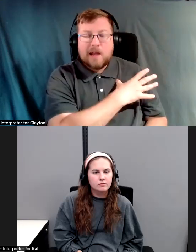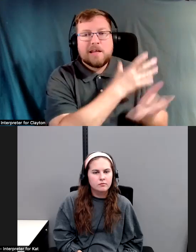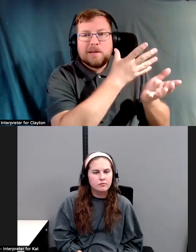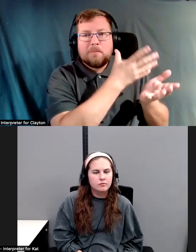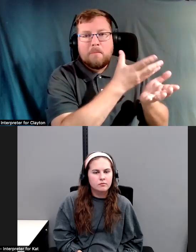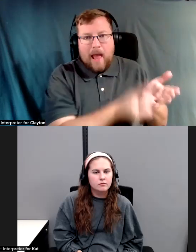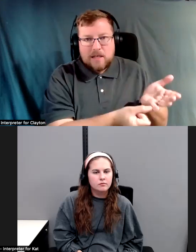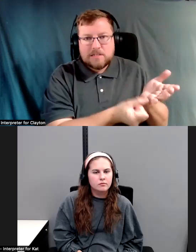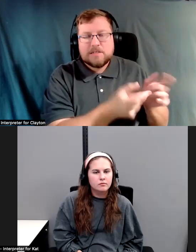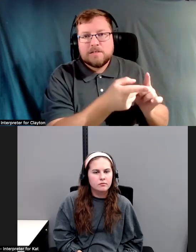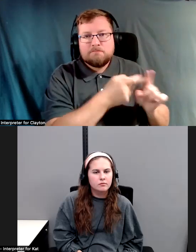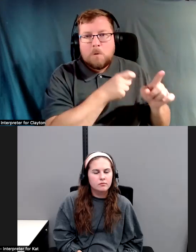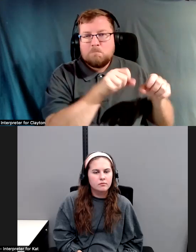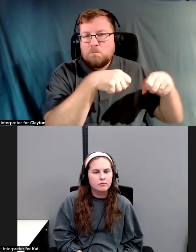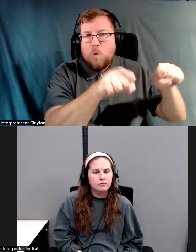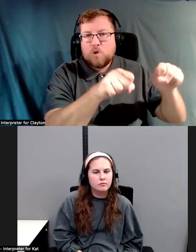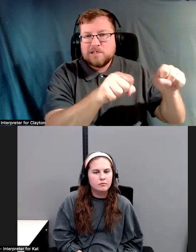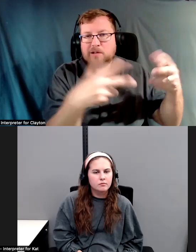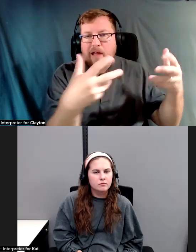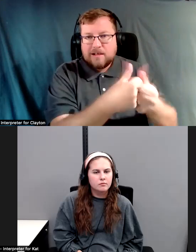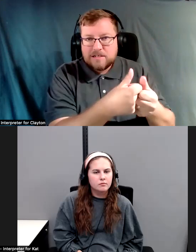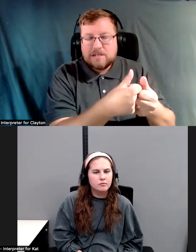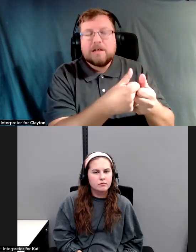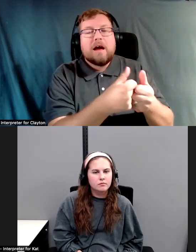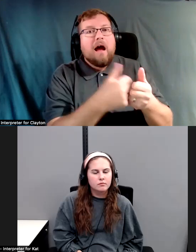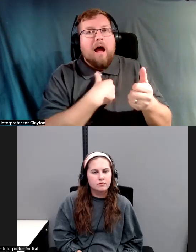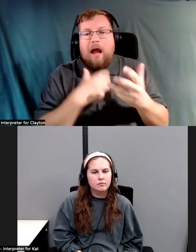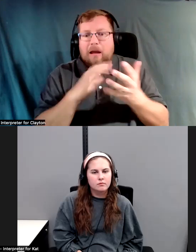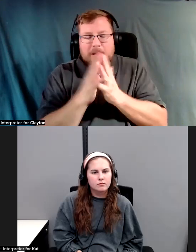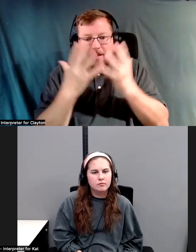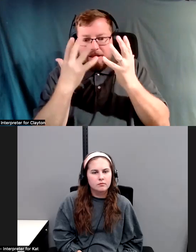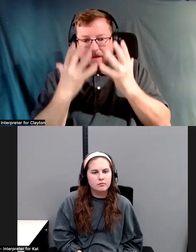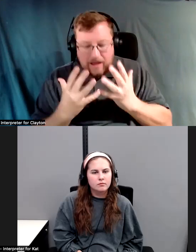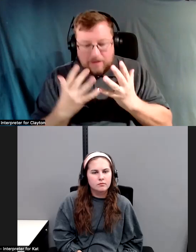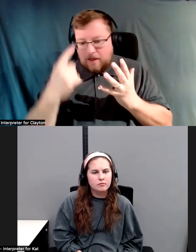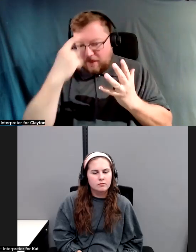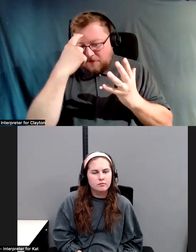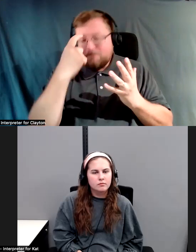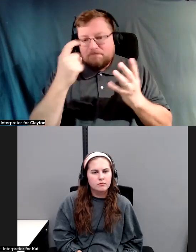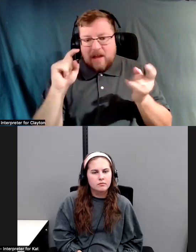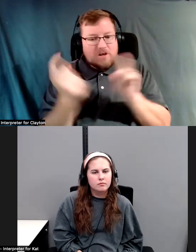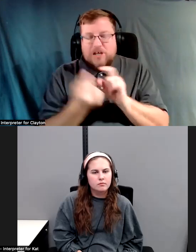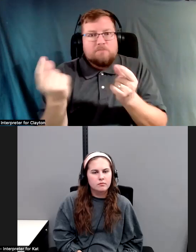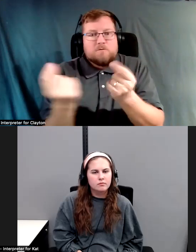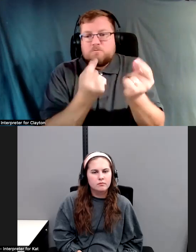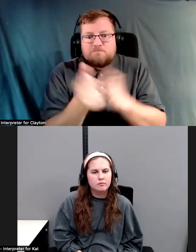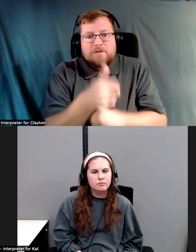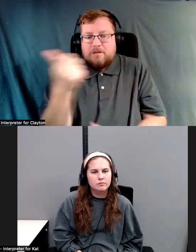kind of just I got really sad, and things kind of changed, and I decided I needed to try something else. And